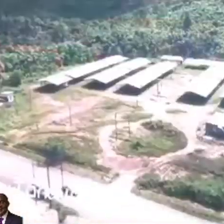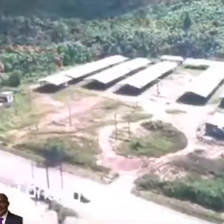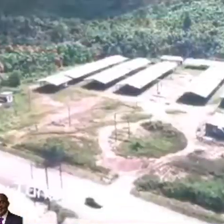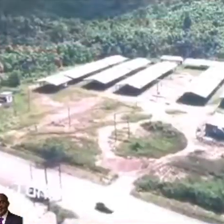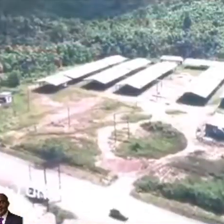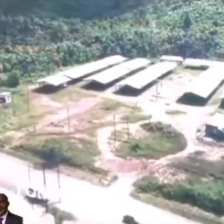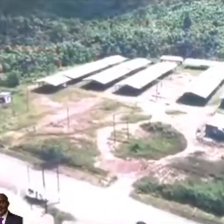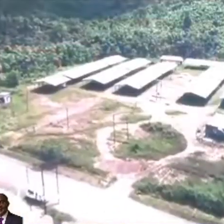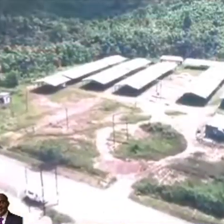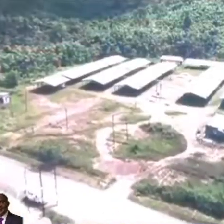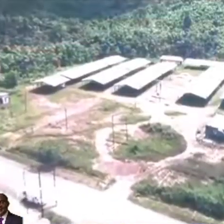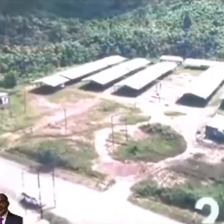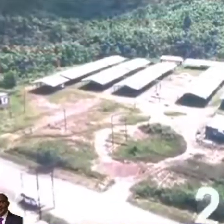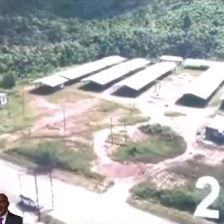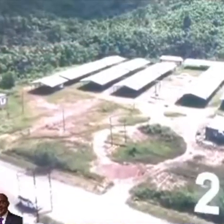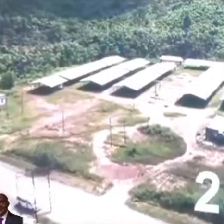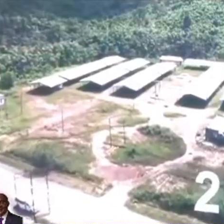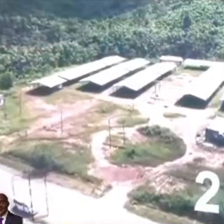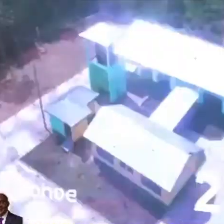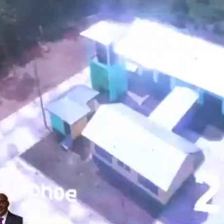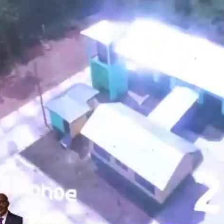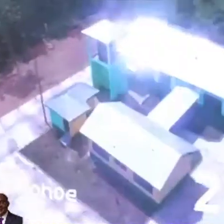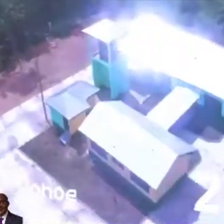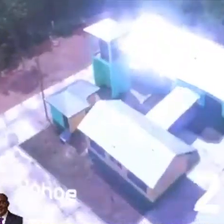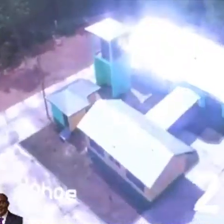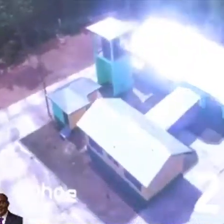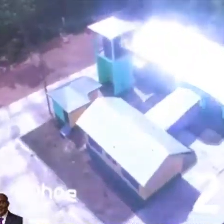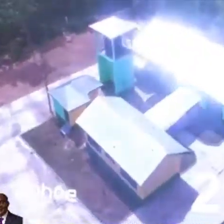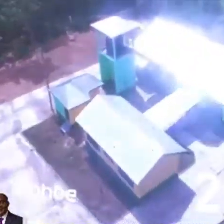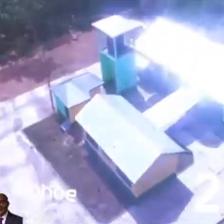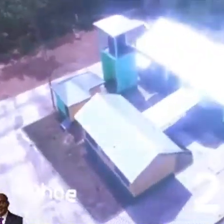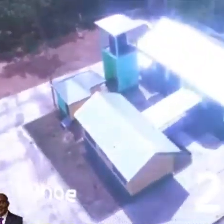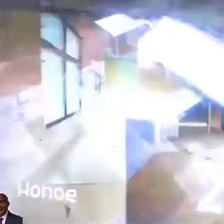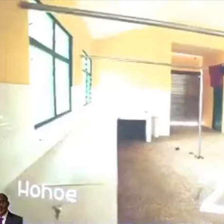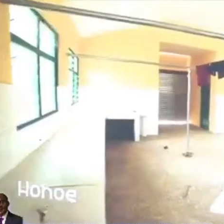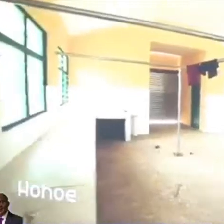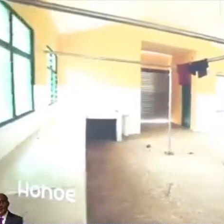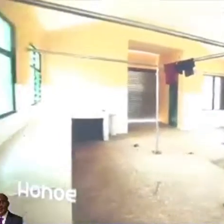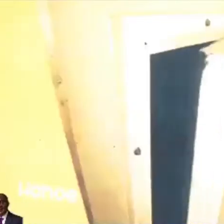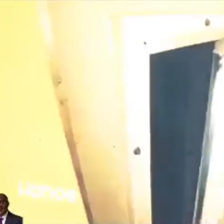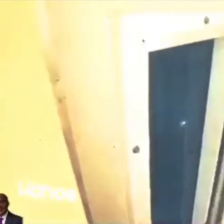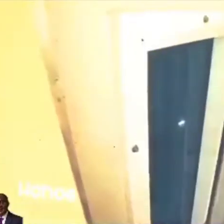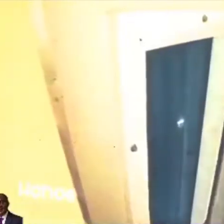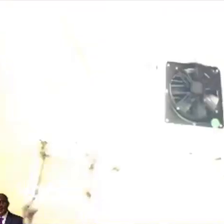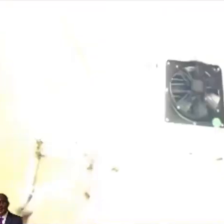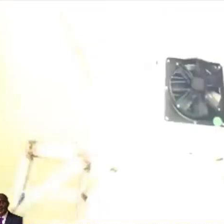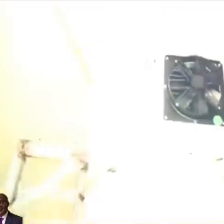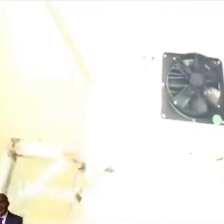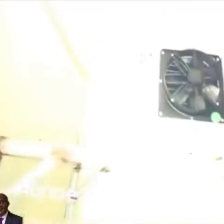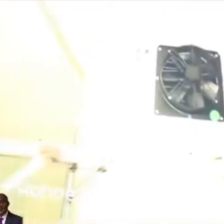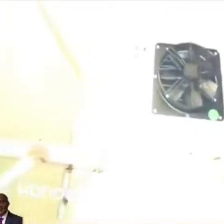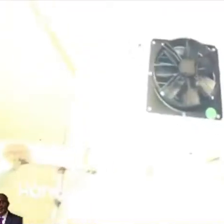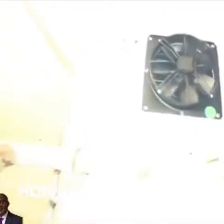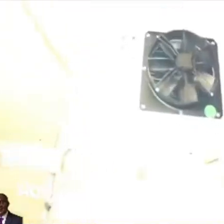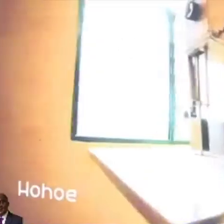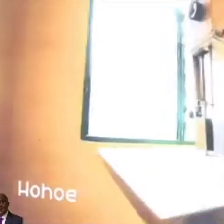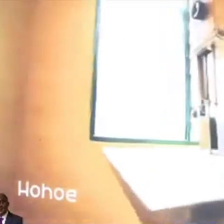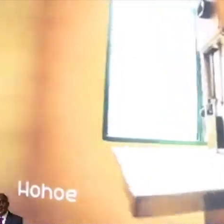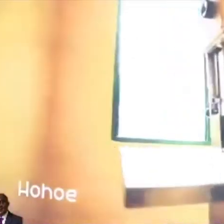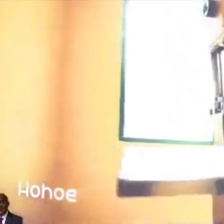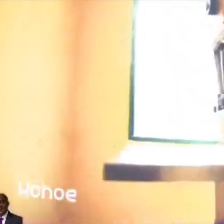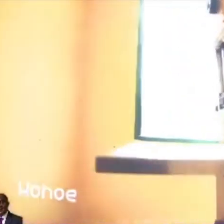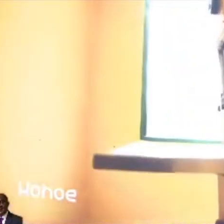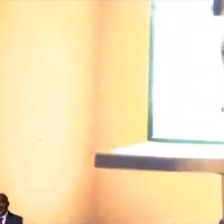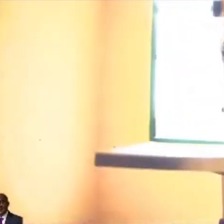to all of that, this government is building 21 abattoirs, fish processing and specialized market facilities